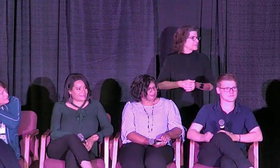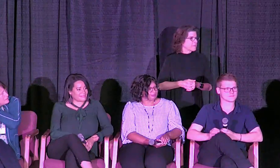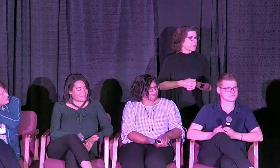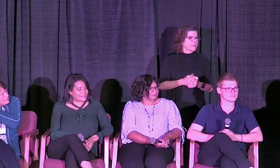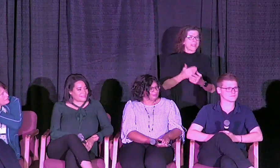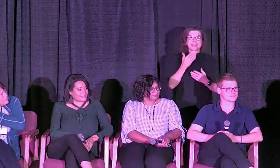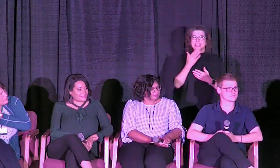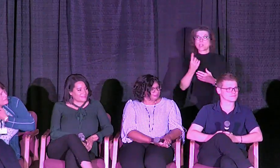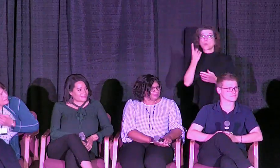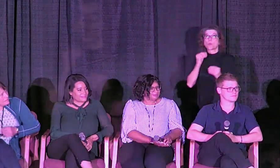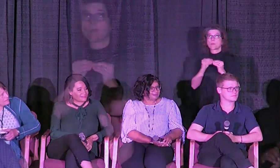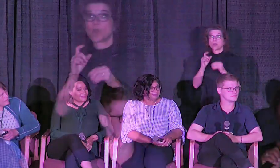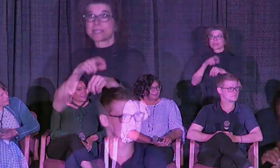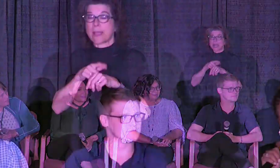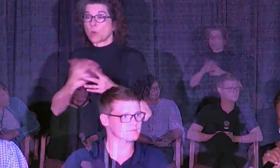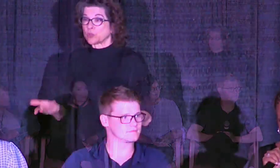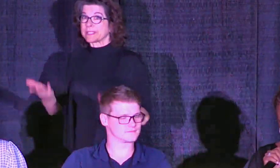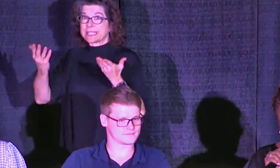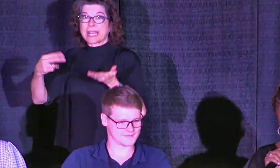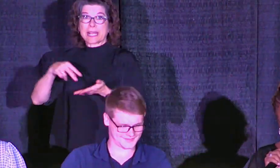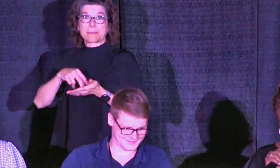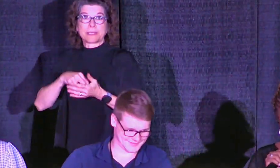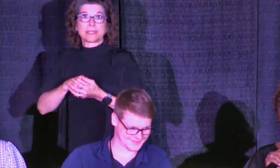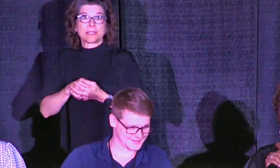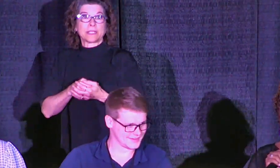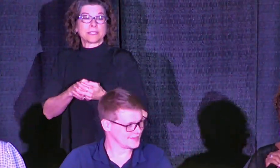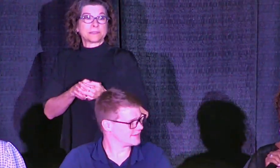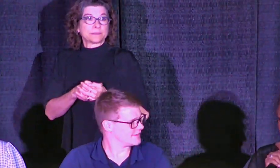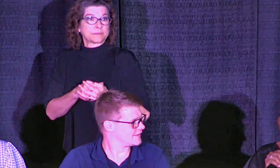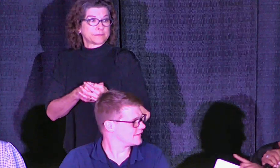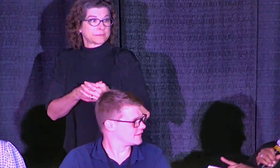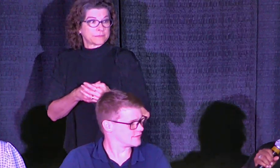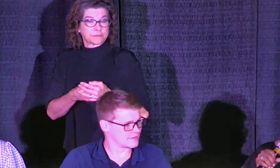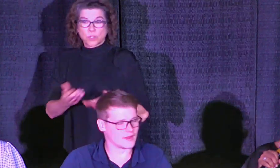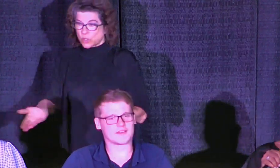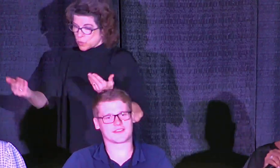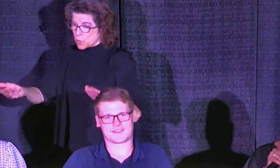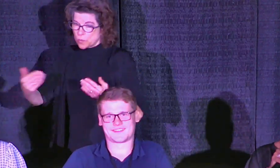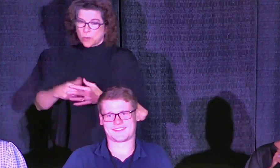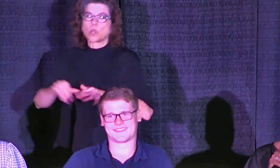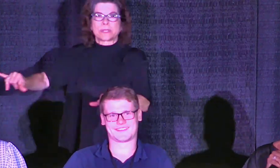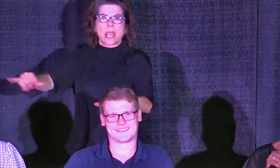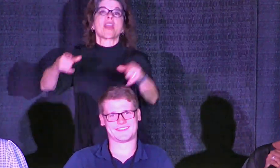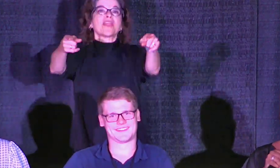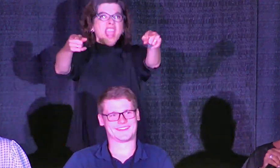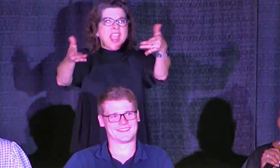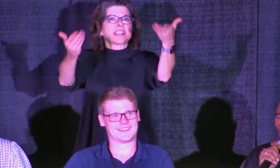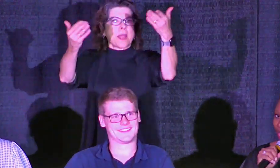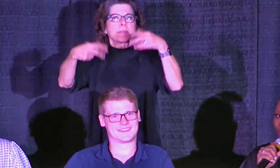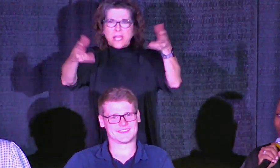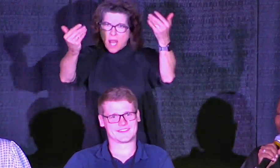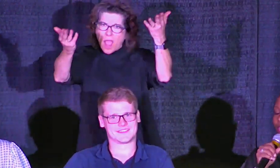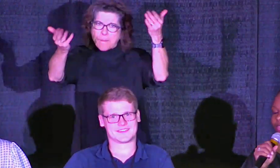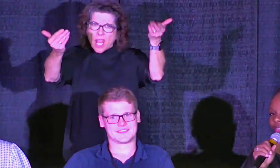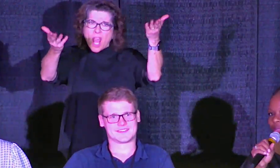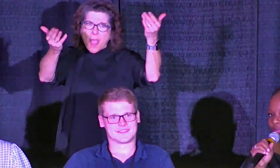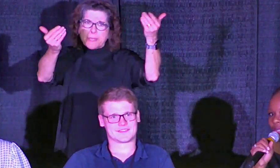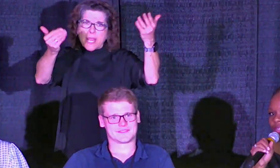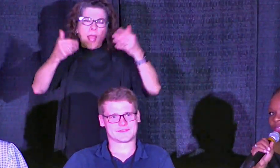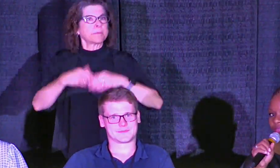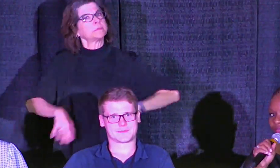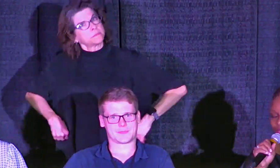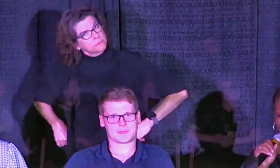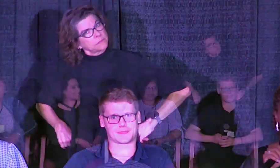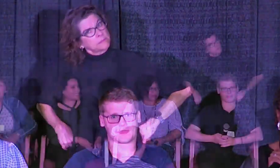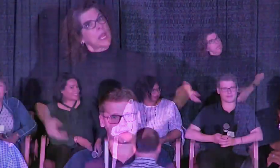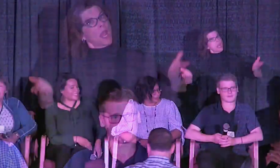So one more time, I want y'all to get up on your feet because I know we've been up here a little bit. Y'all stay. All right. Come on now. Don't keep me